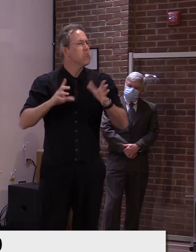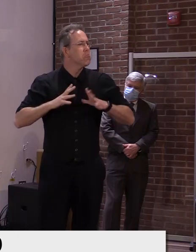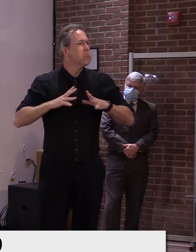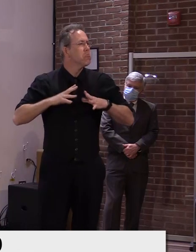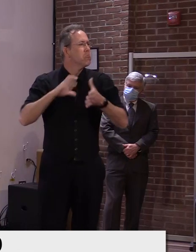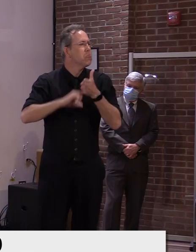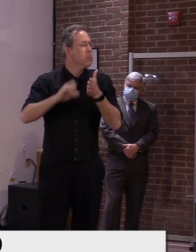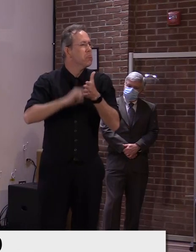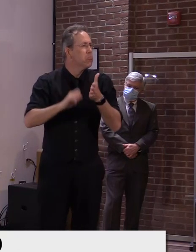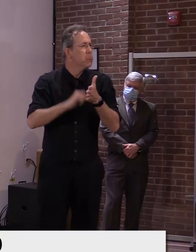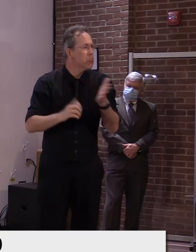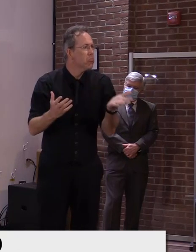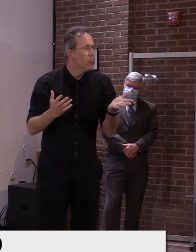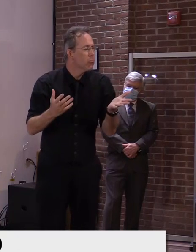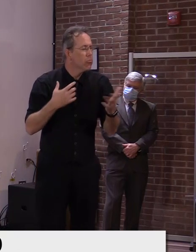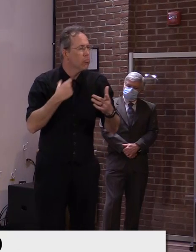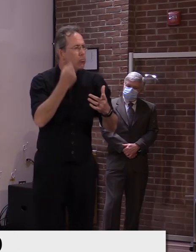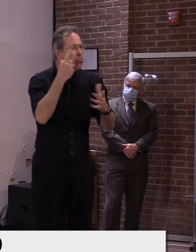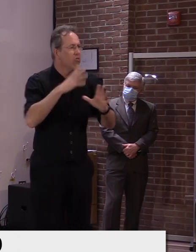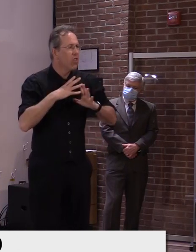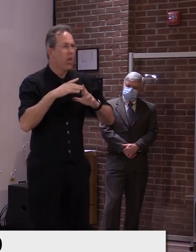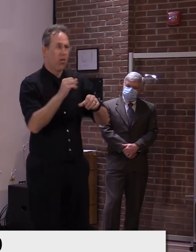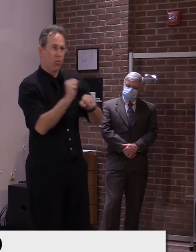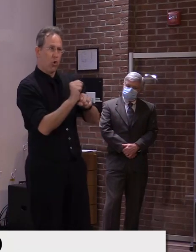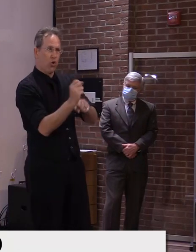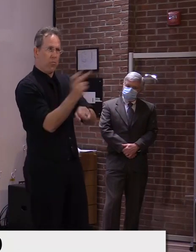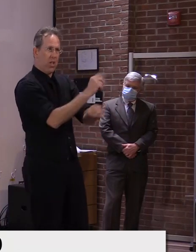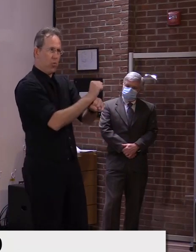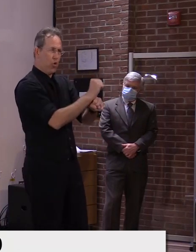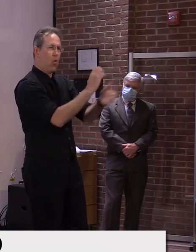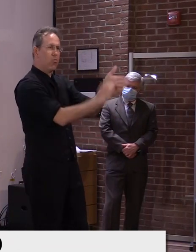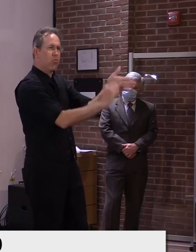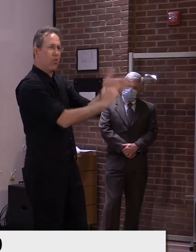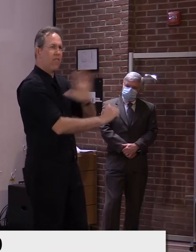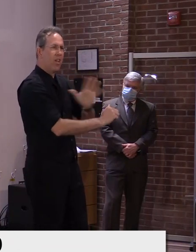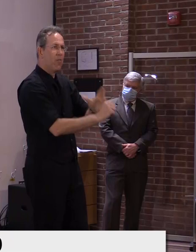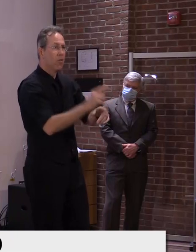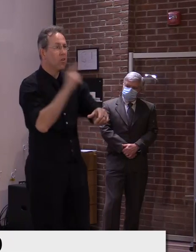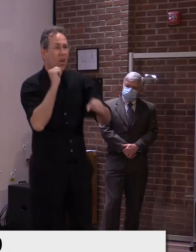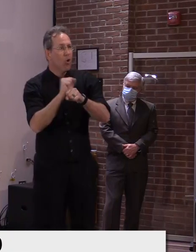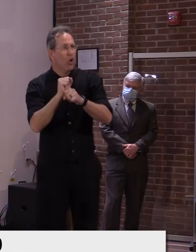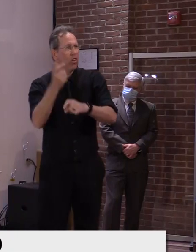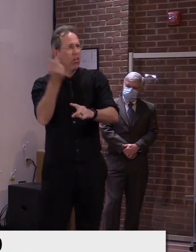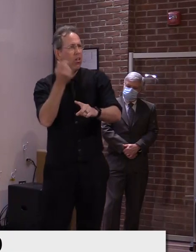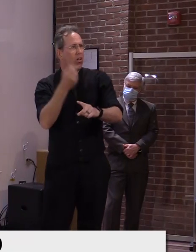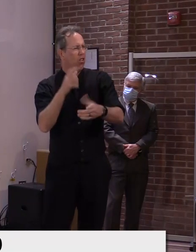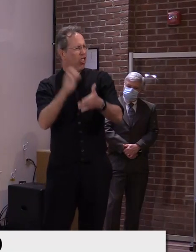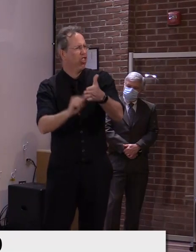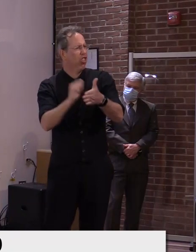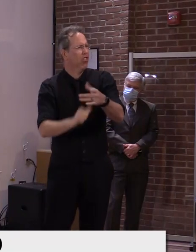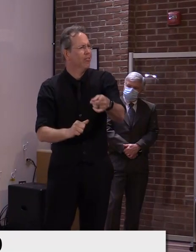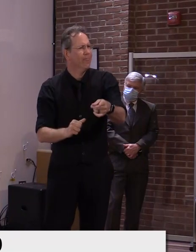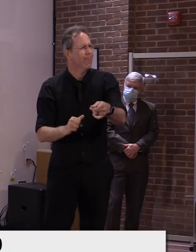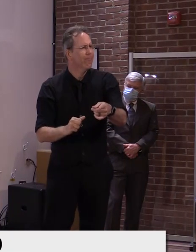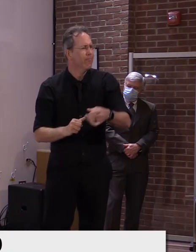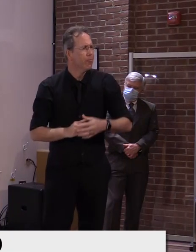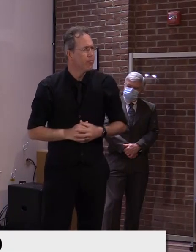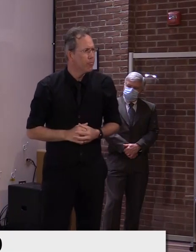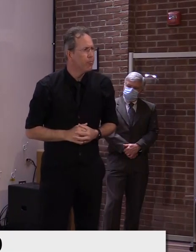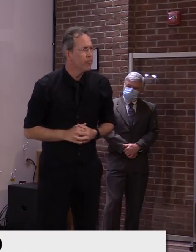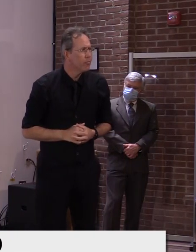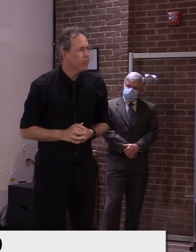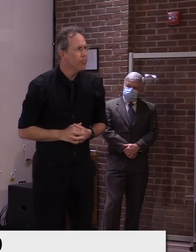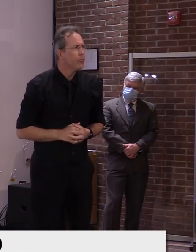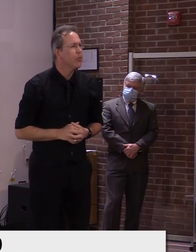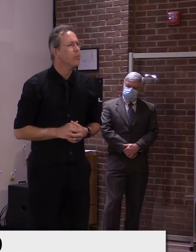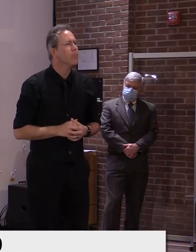It sounds like this is going to leave about a $12 million hole in the income of the state. Obviously, that's going to